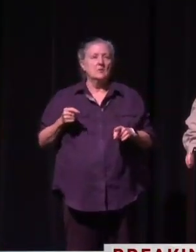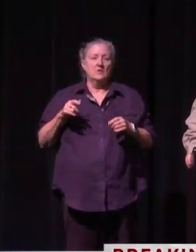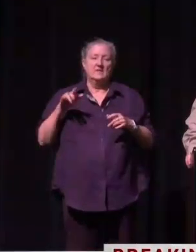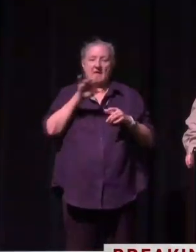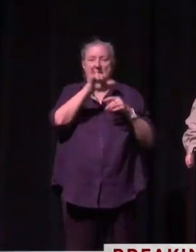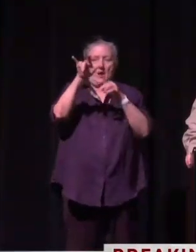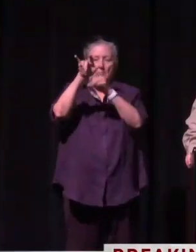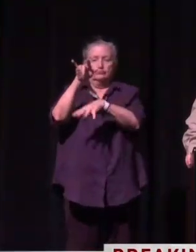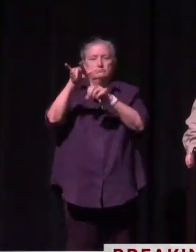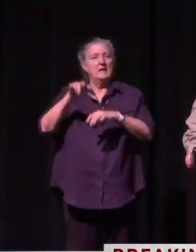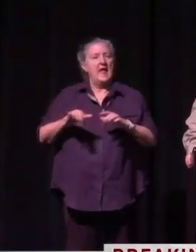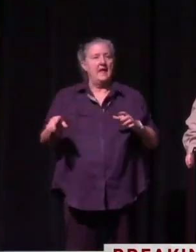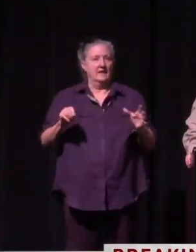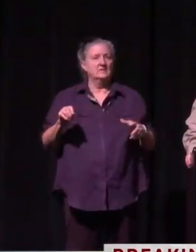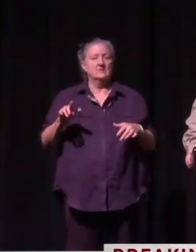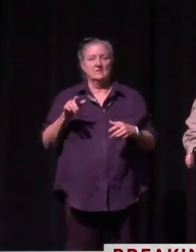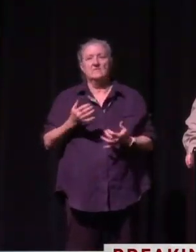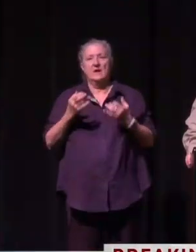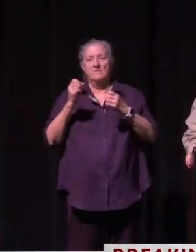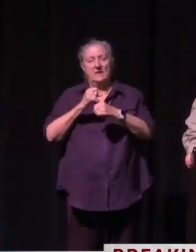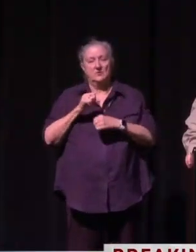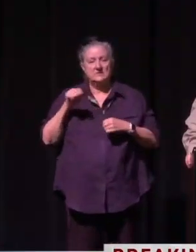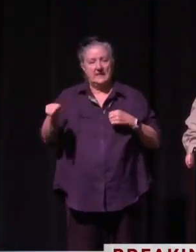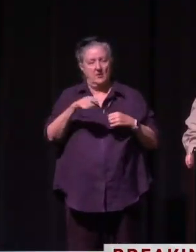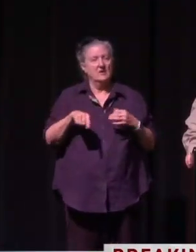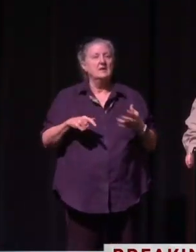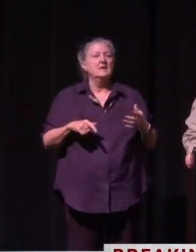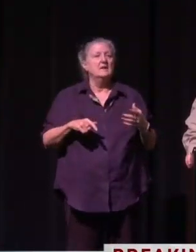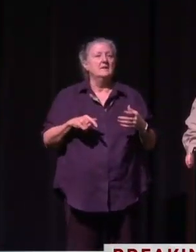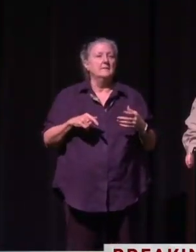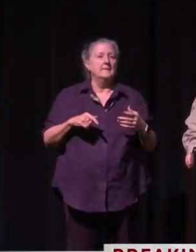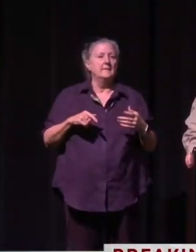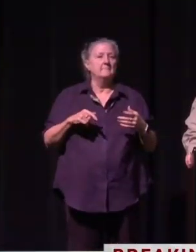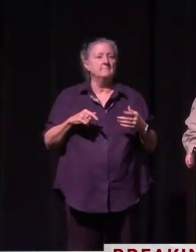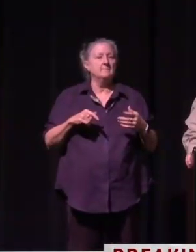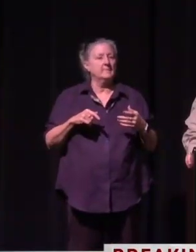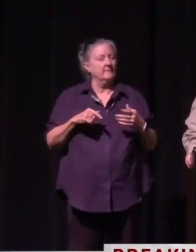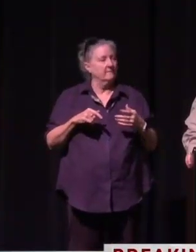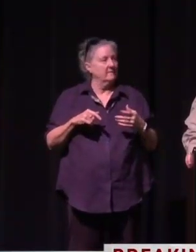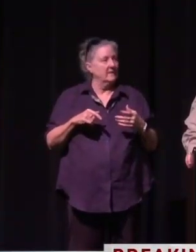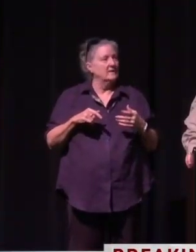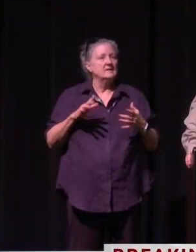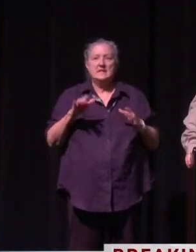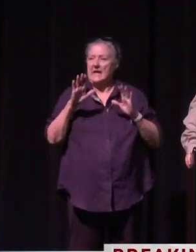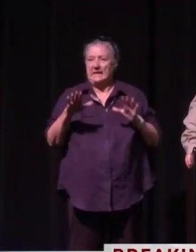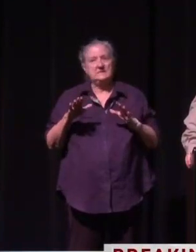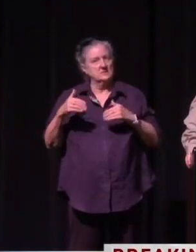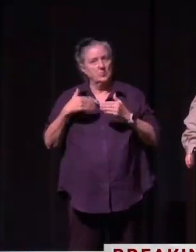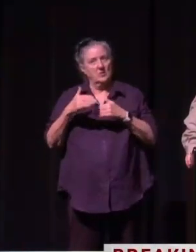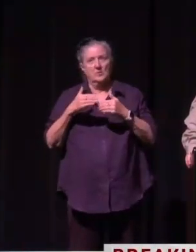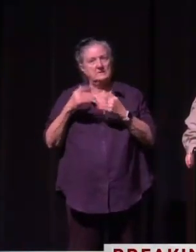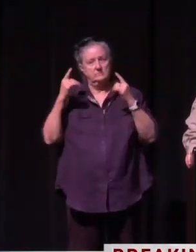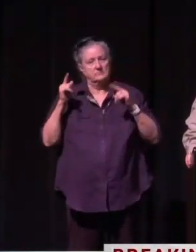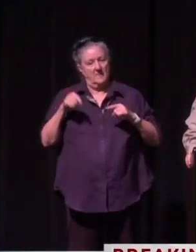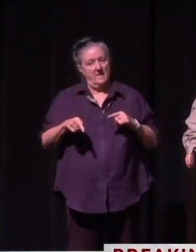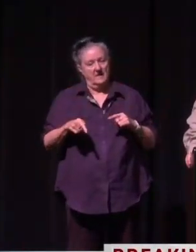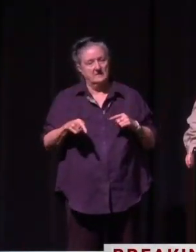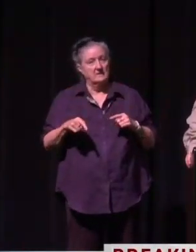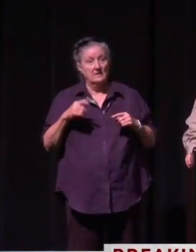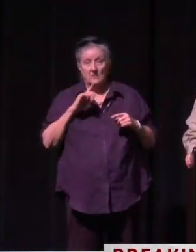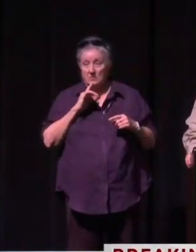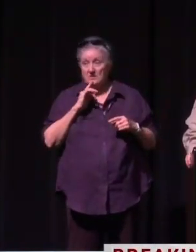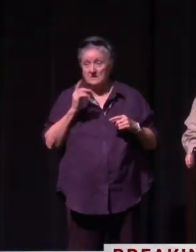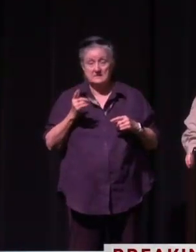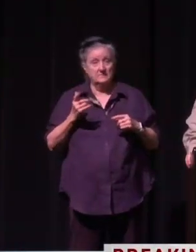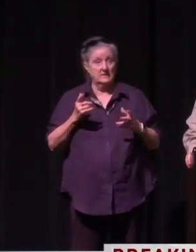air assets and with firefighters on the ground, and there's been excellent progress made and dealt with that. But this was